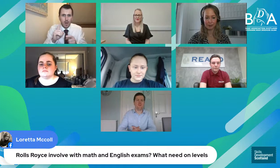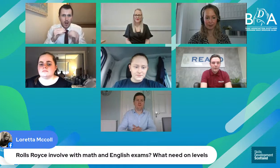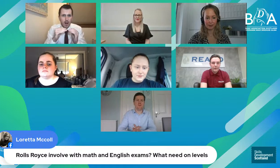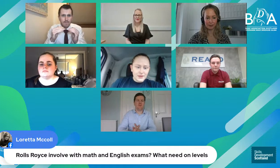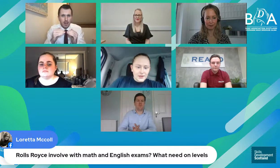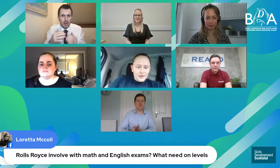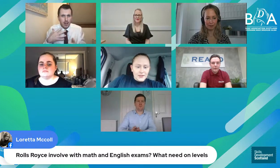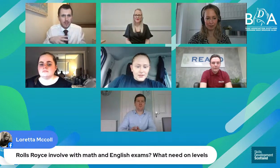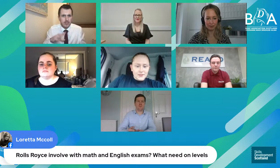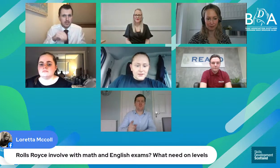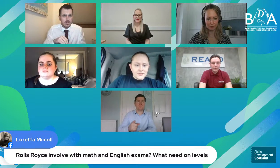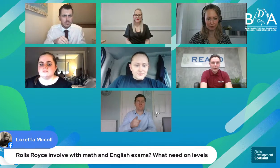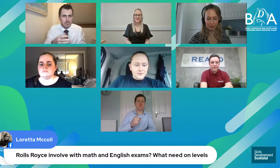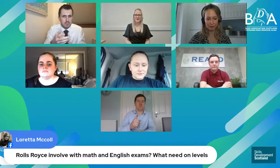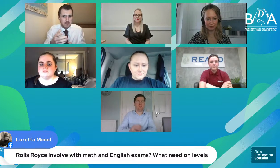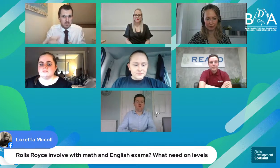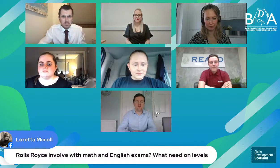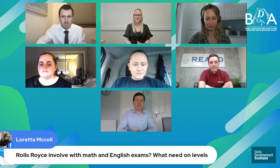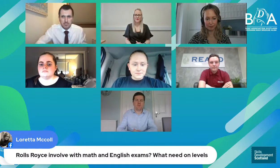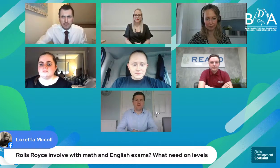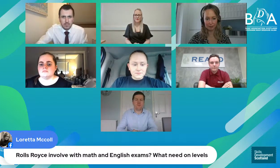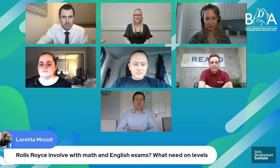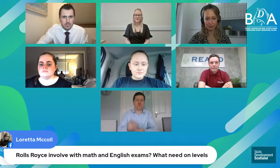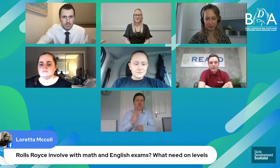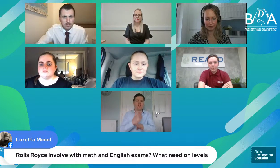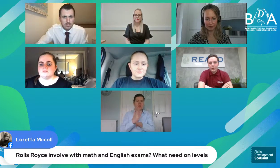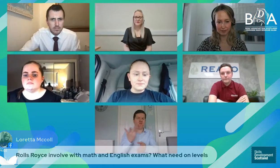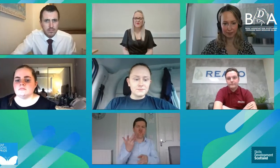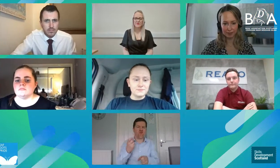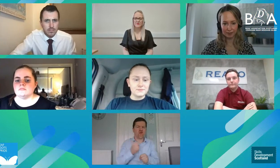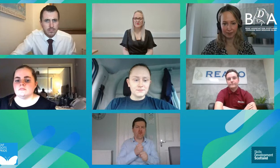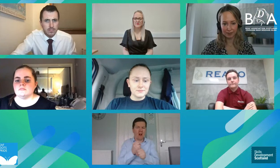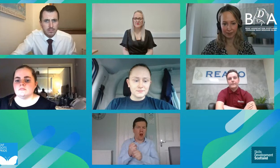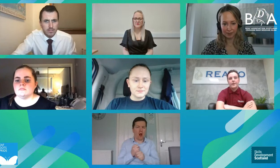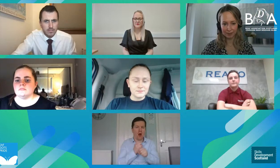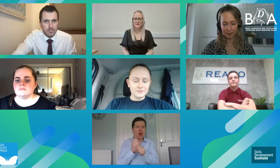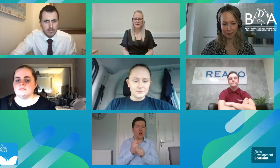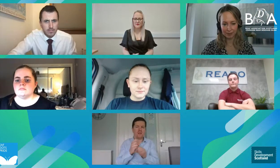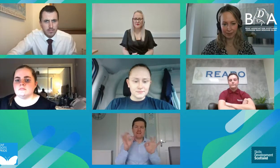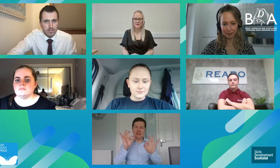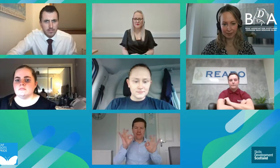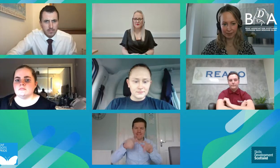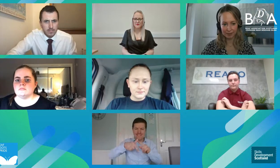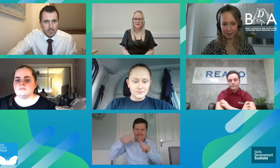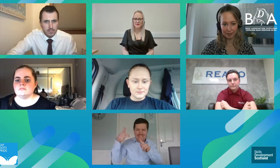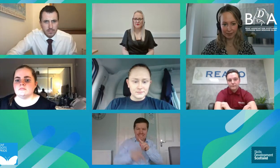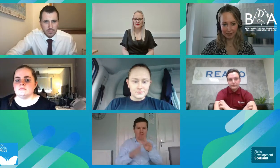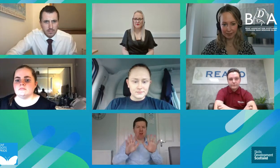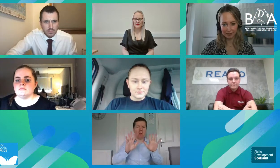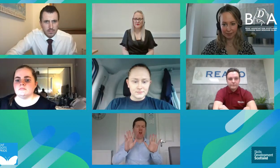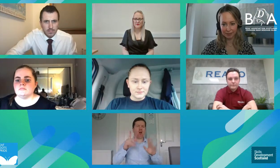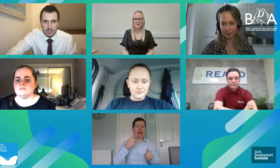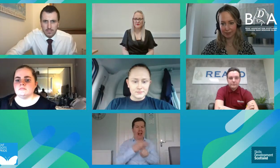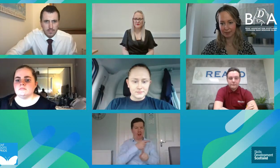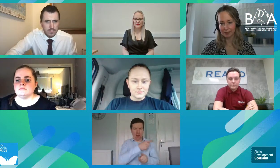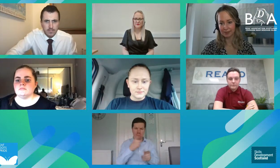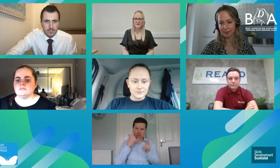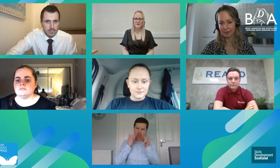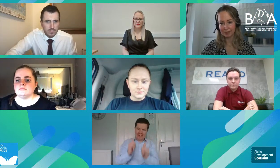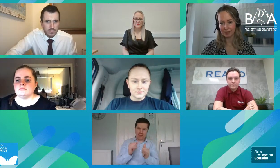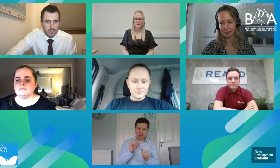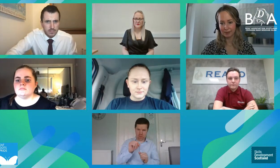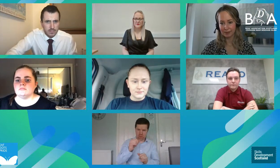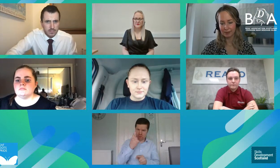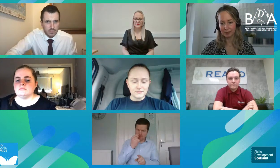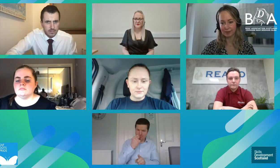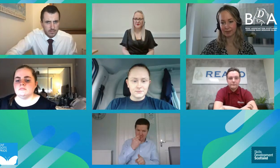McCall. Rolls-Royce, the application or the process involved maths and English exams. How did you get on with that? Well, it's